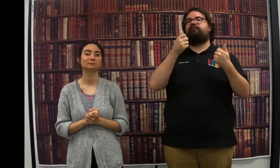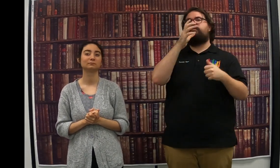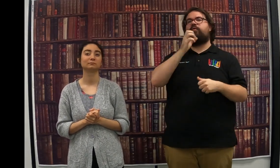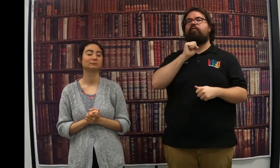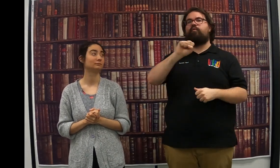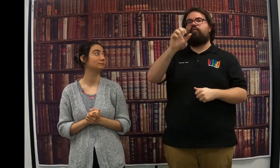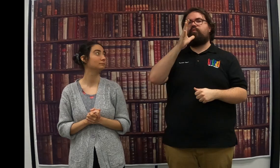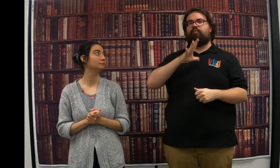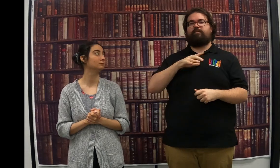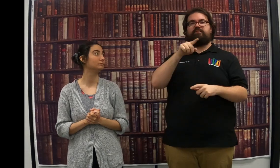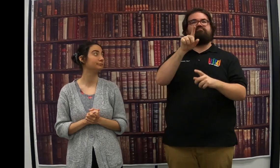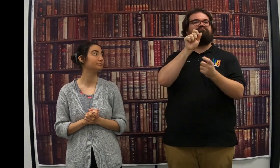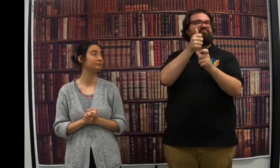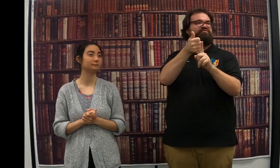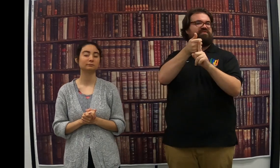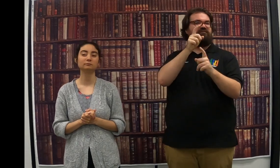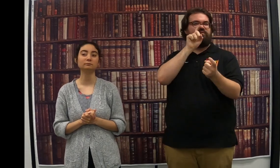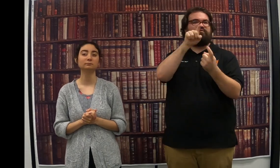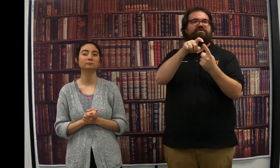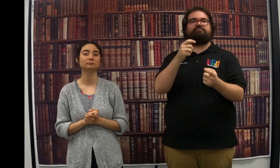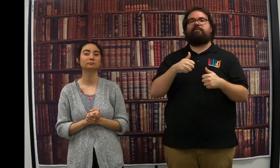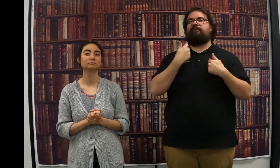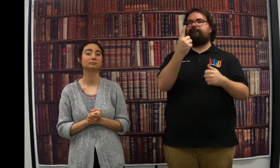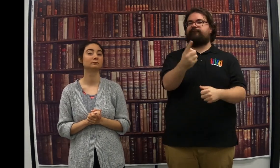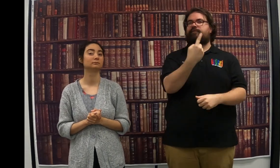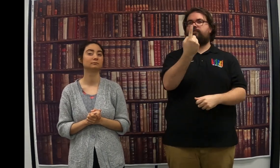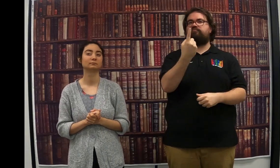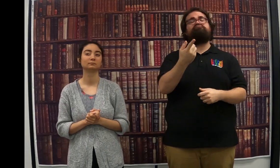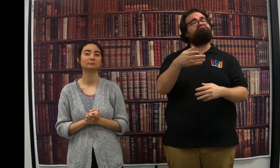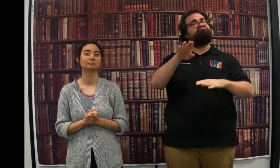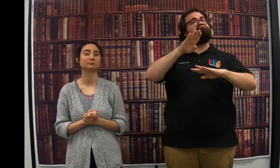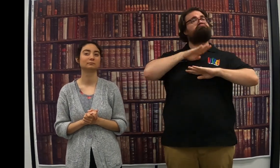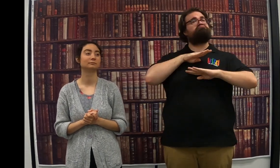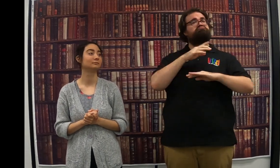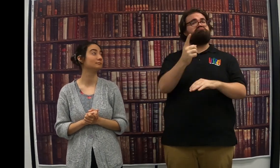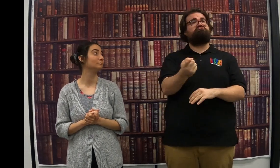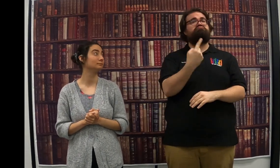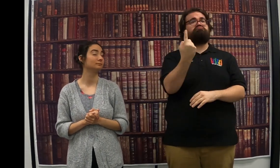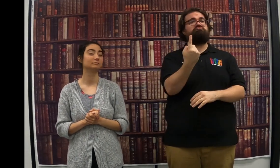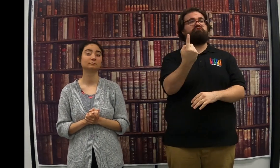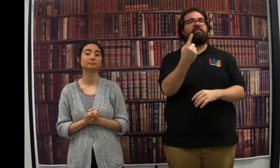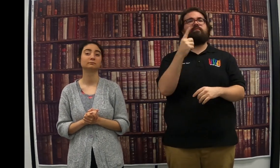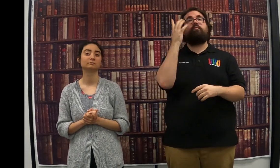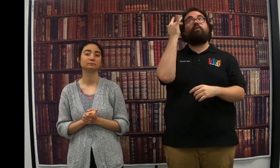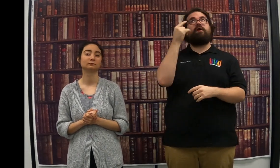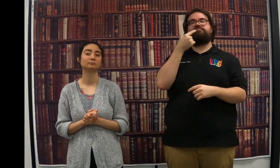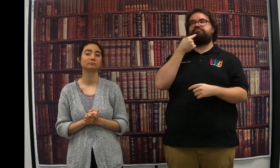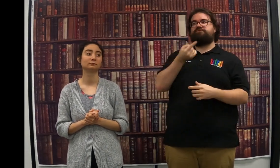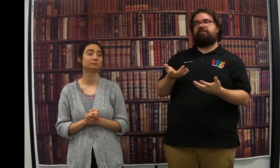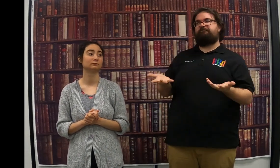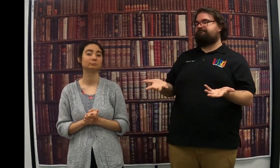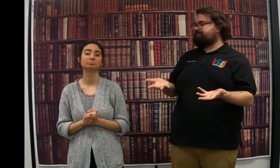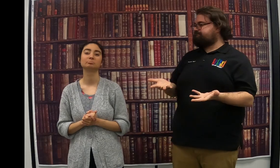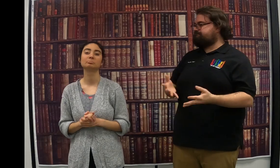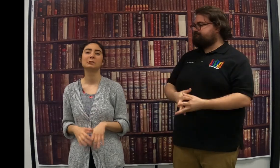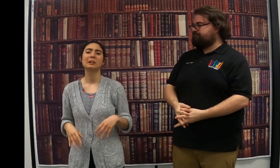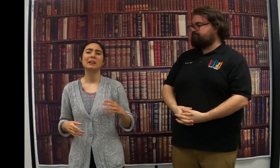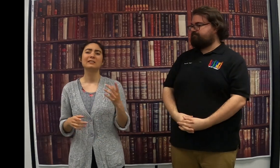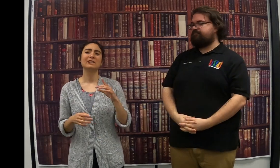dwelt all alone. She was quite content in her solitude, for she mused. In the daytime